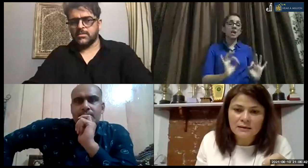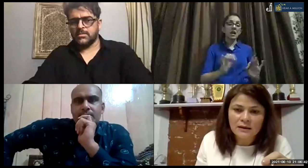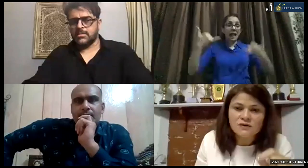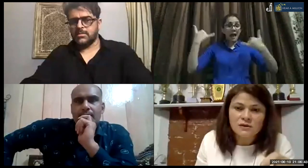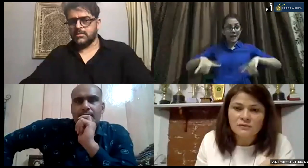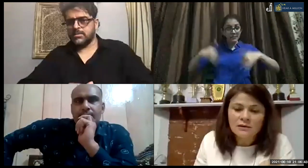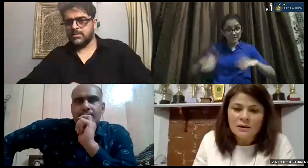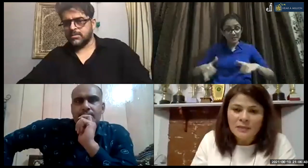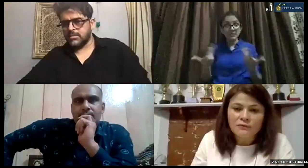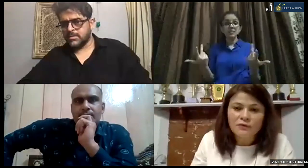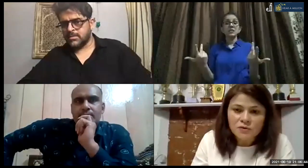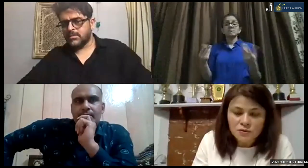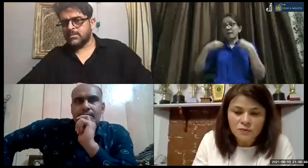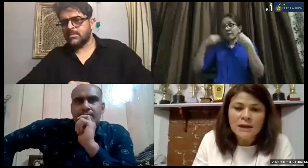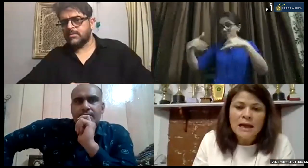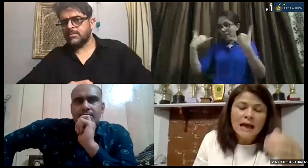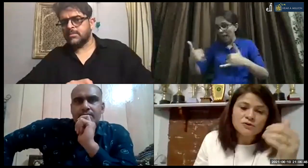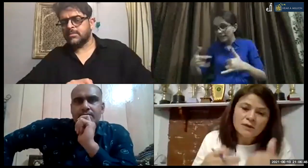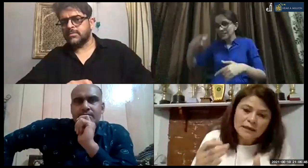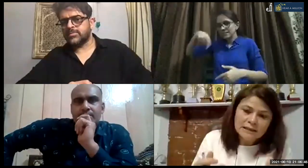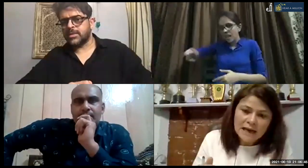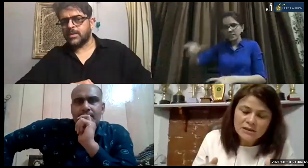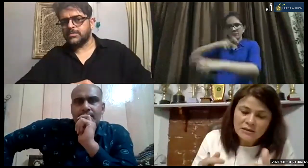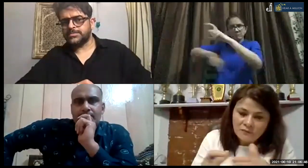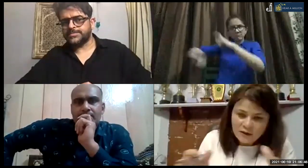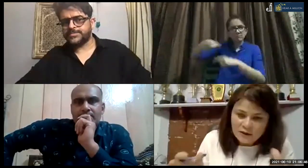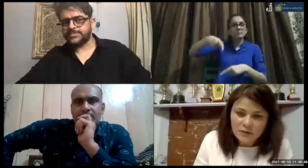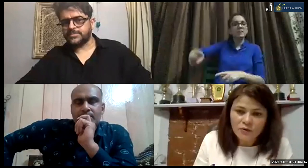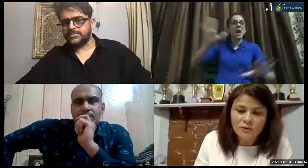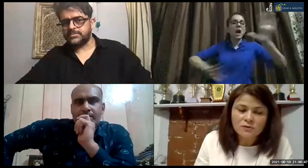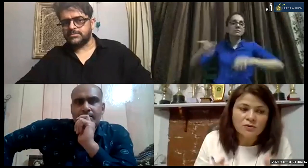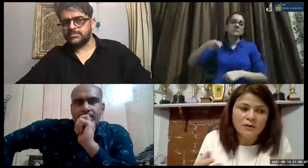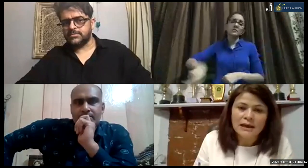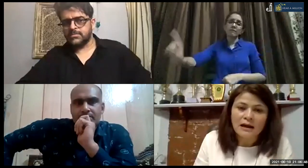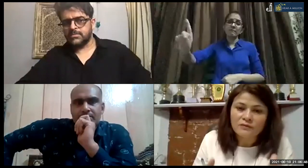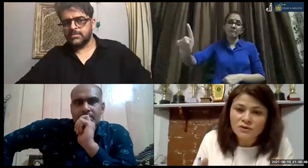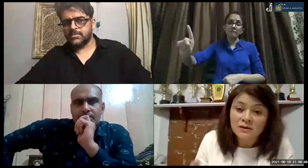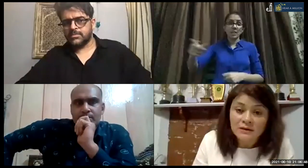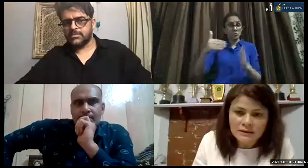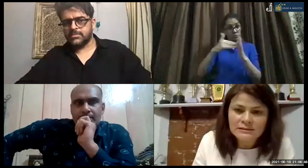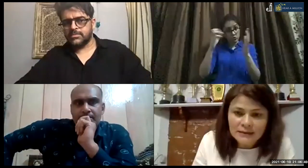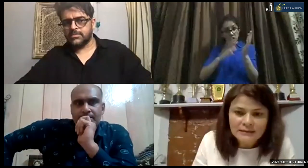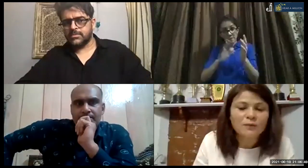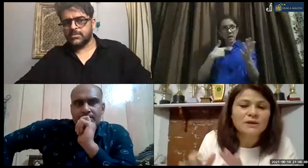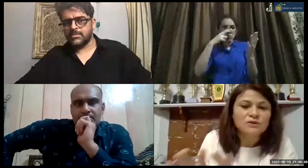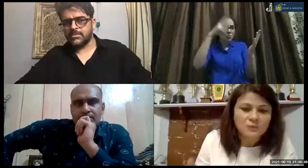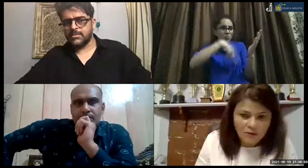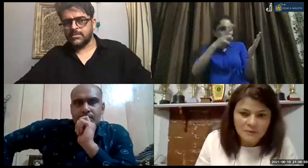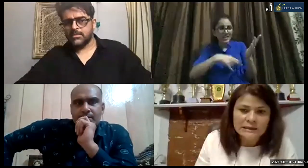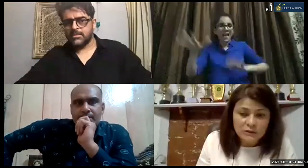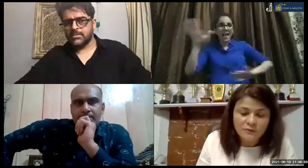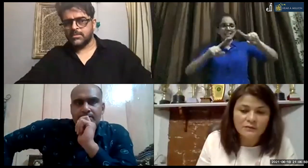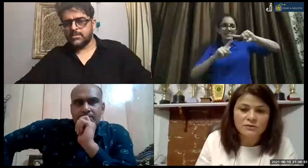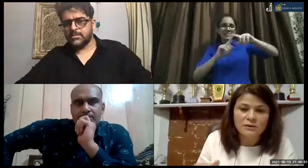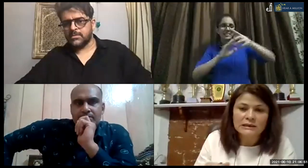activities that gives children platform to do. And to create interaction in virtual mode, also you can have virtual readers theater, which we